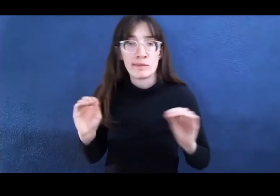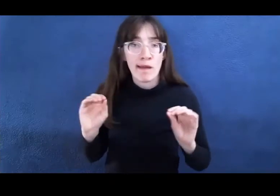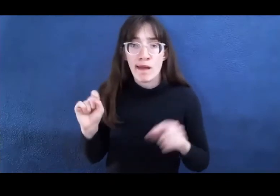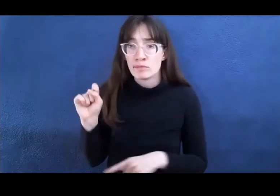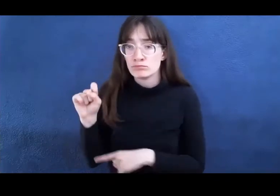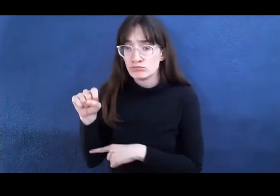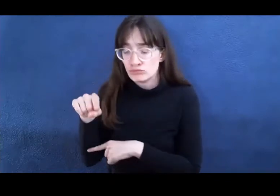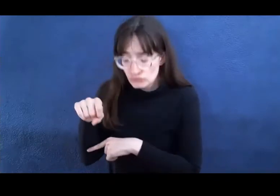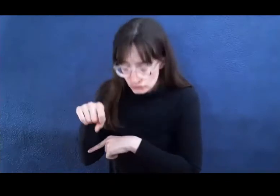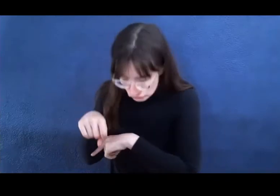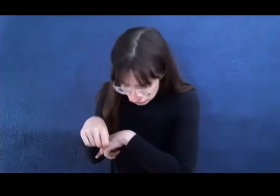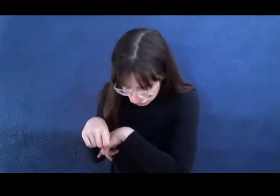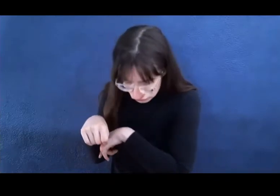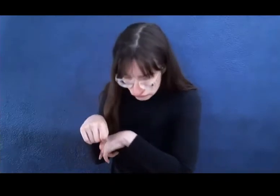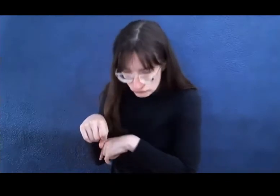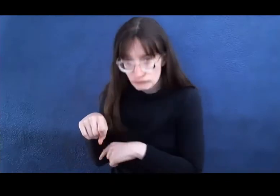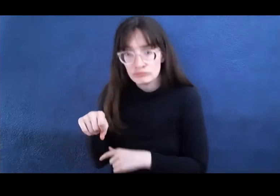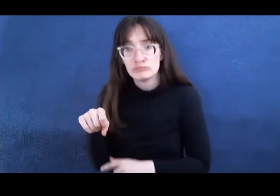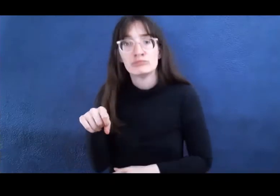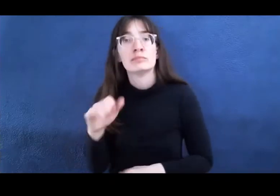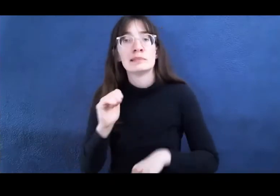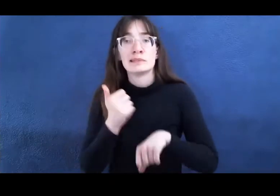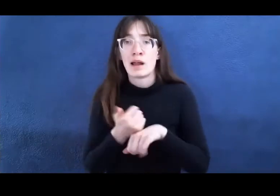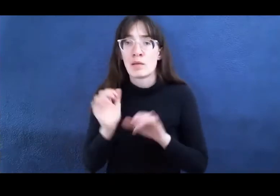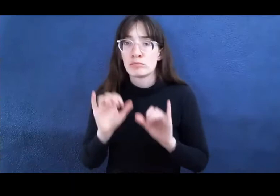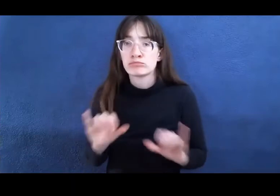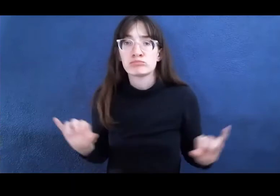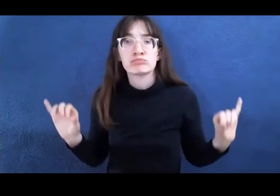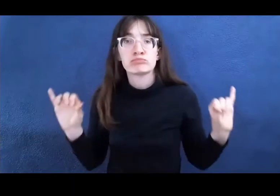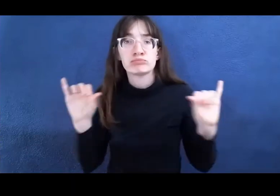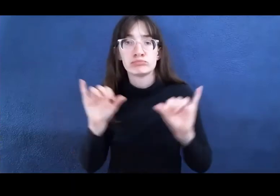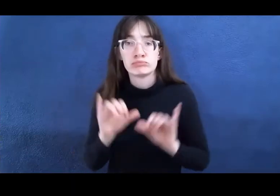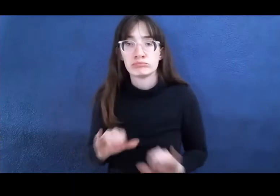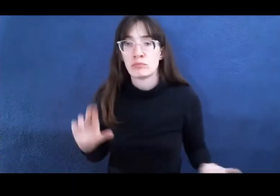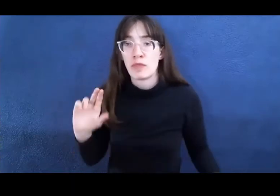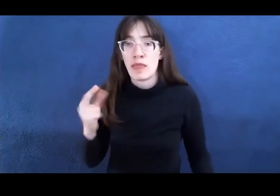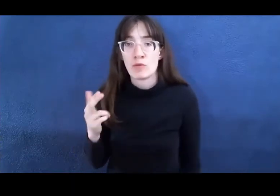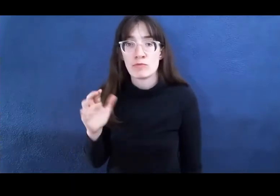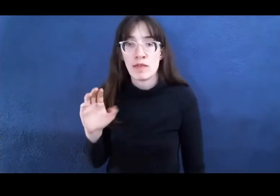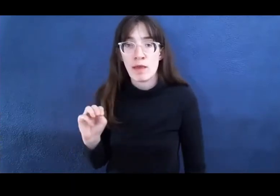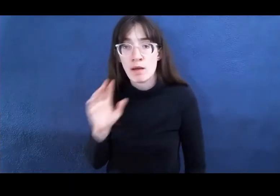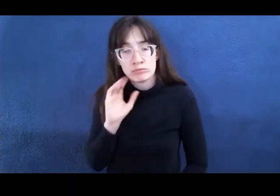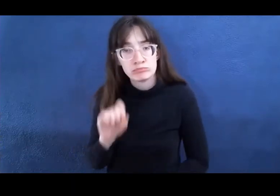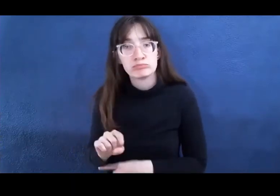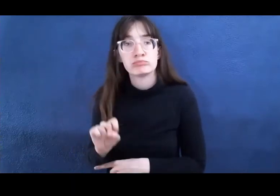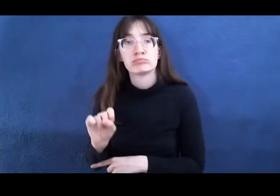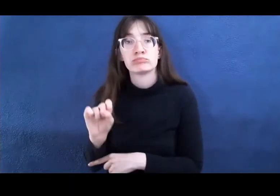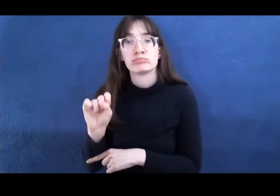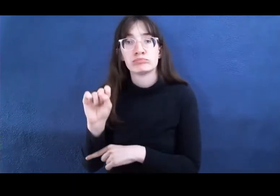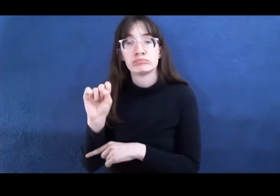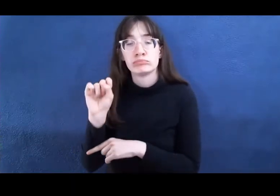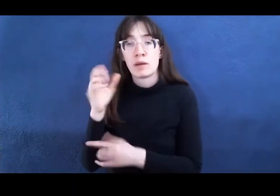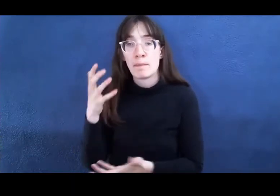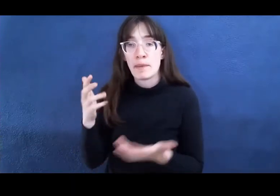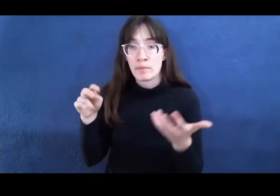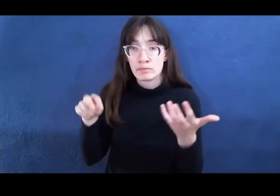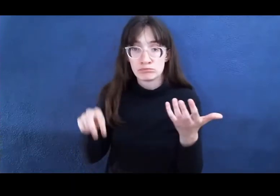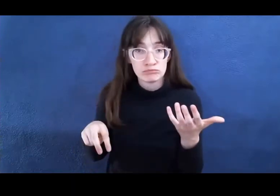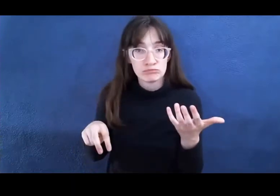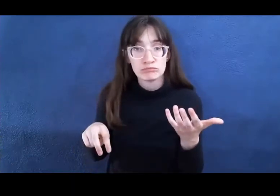to create a rhythm moving between looking up or maybe looking down.